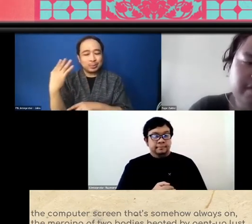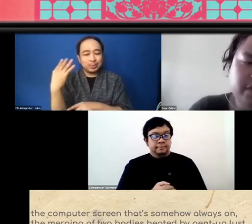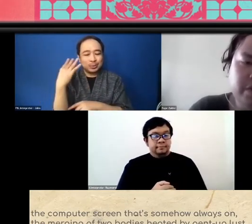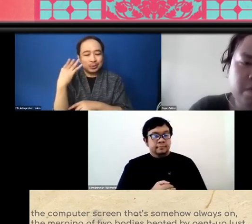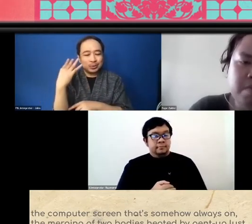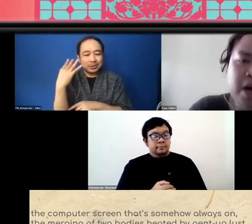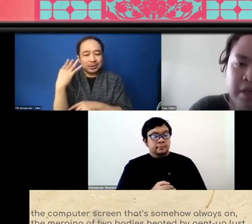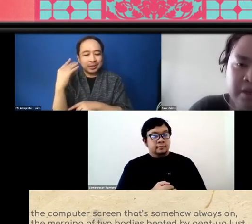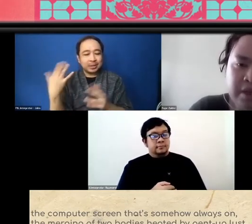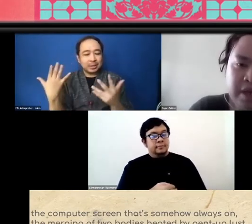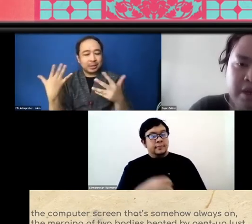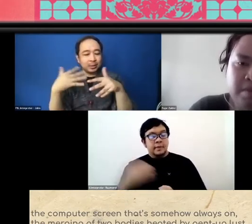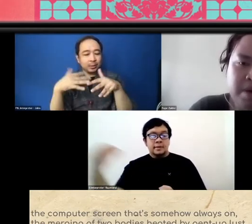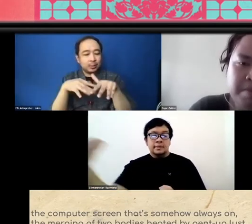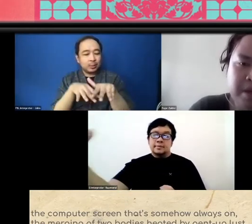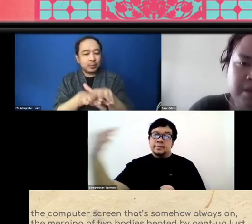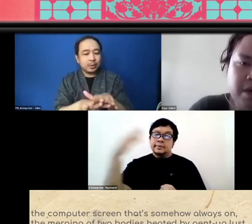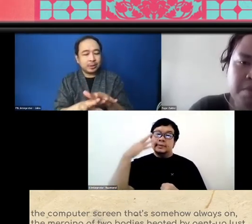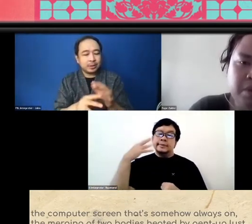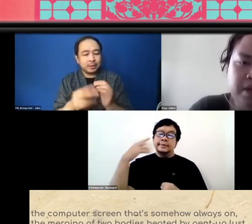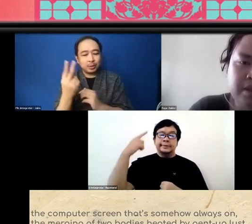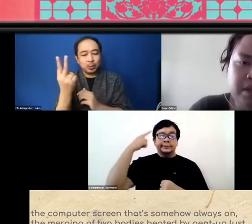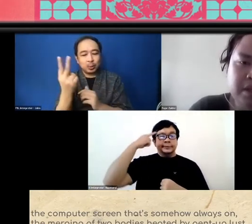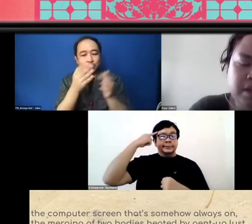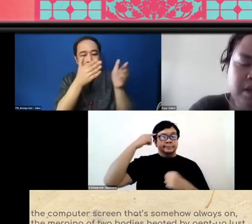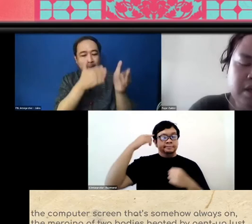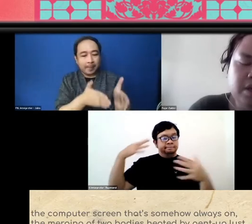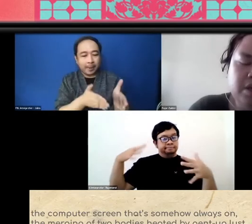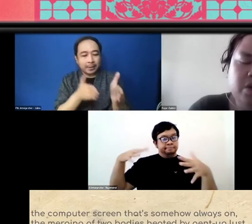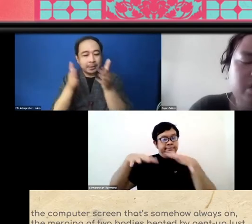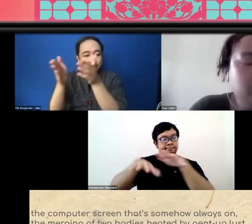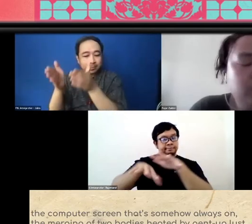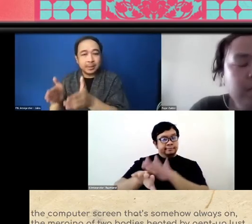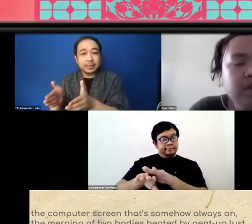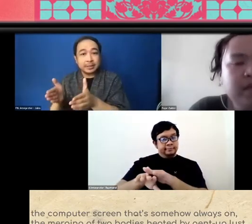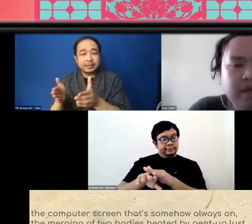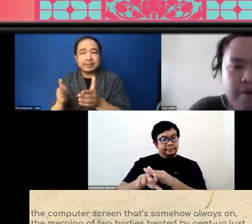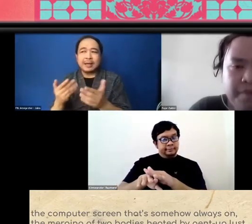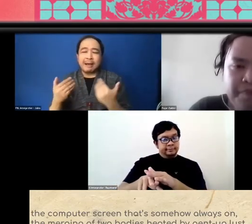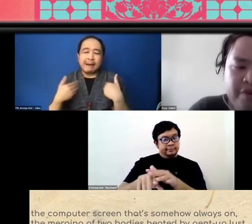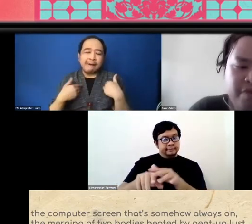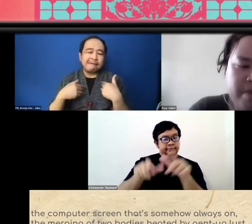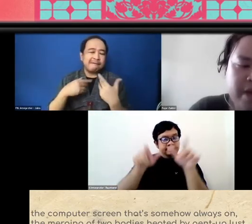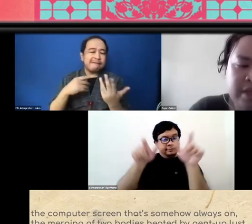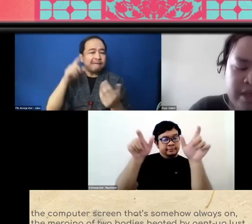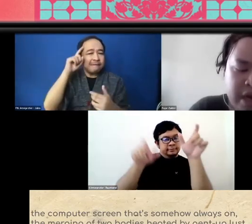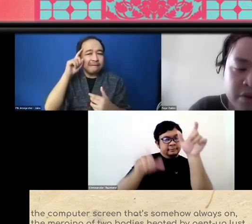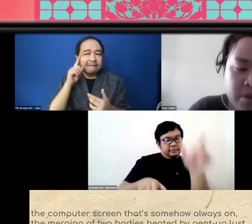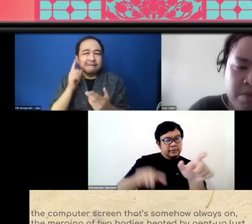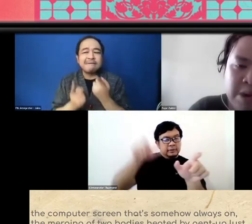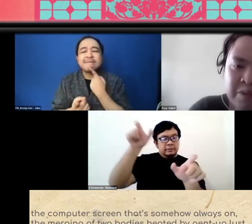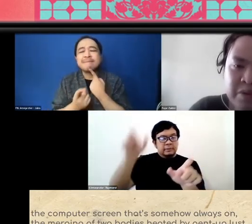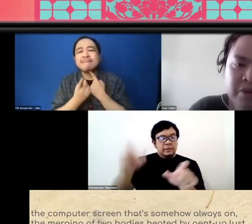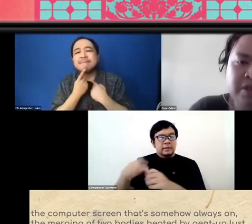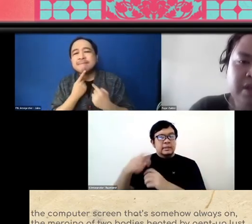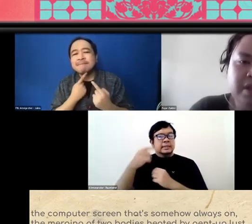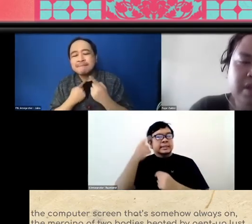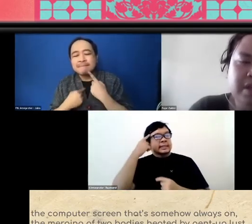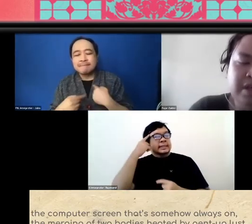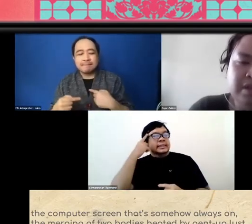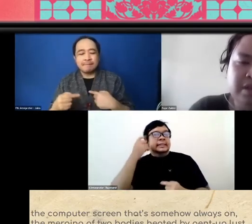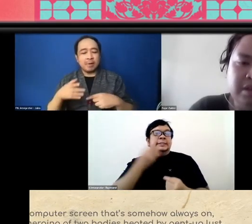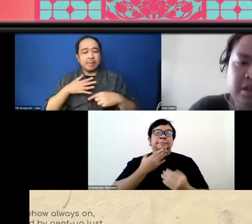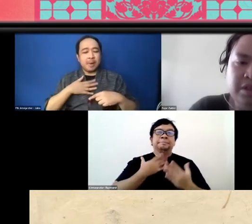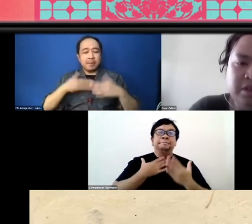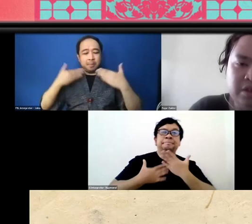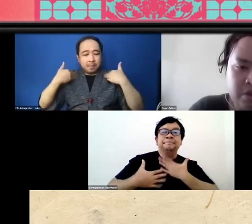of two bodies heated by pent-up lust, the trembling of my untouched bones,